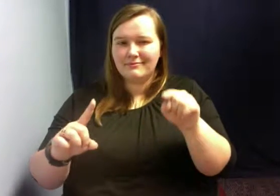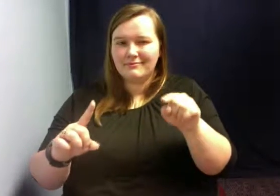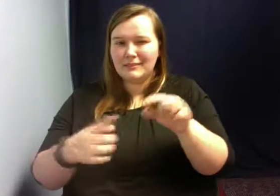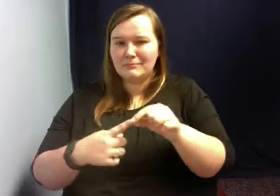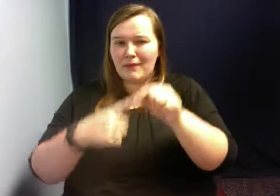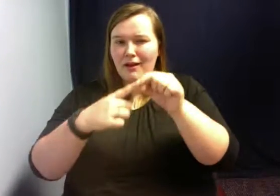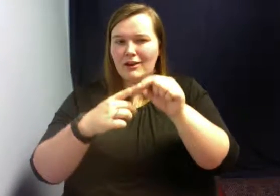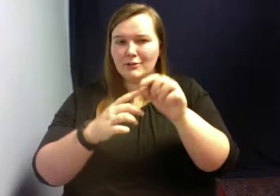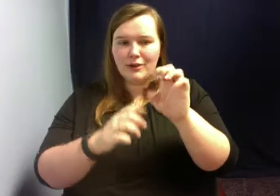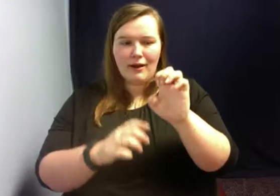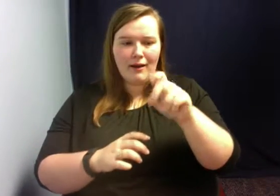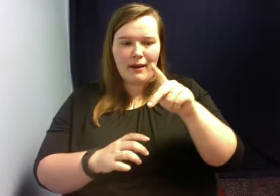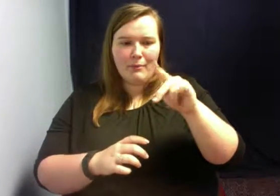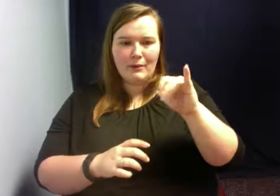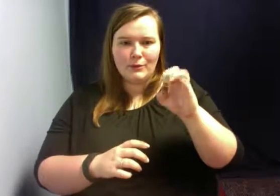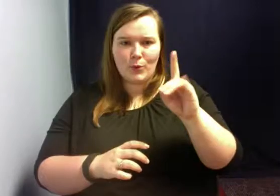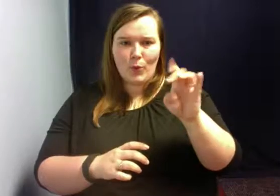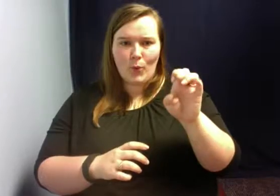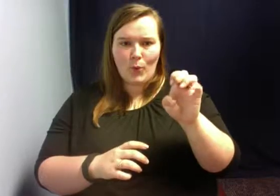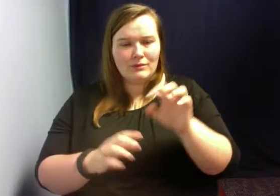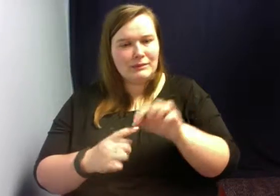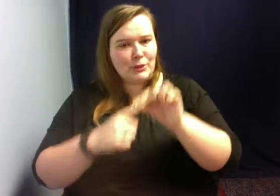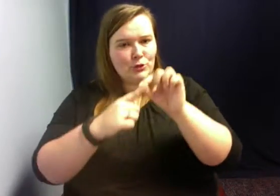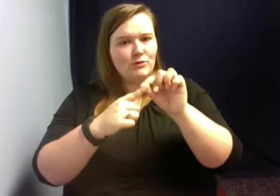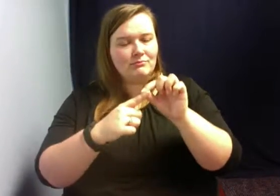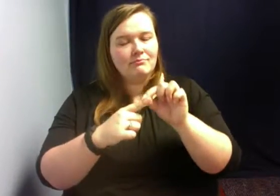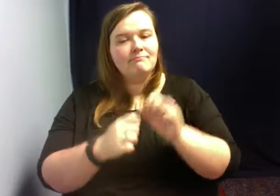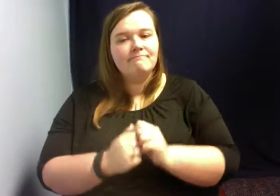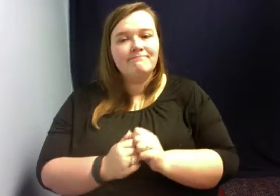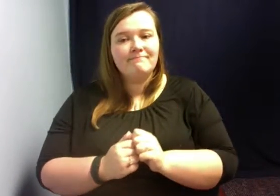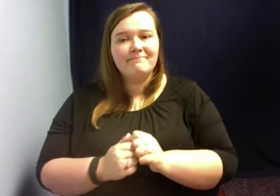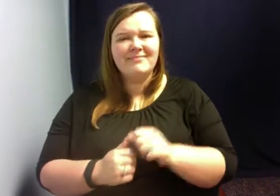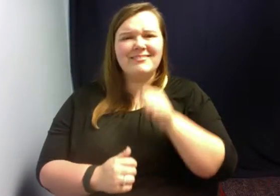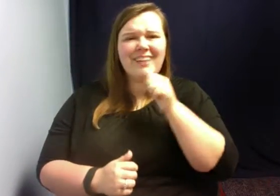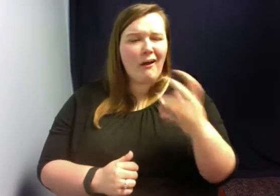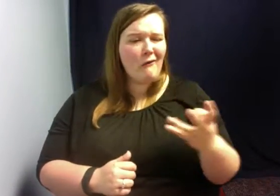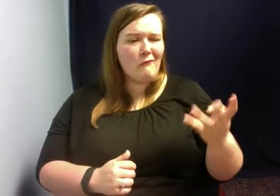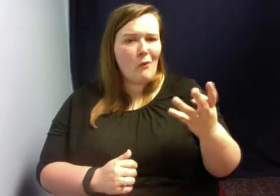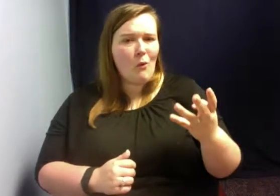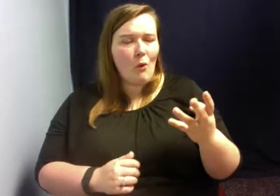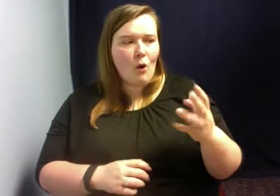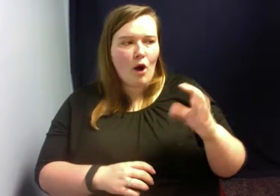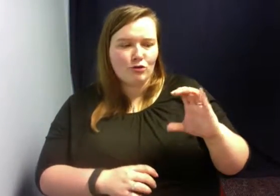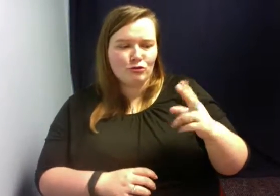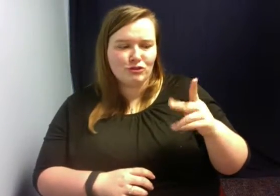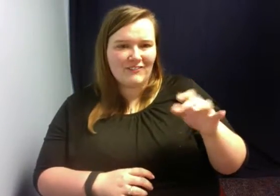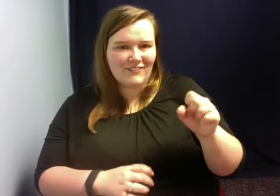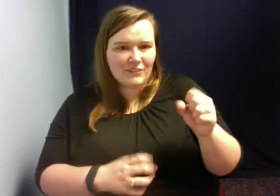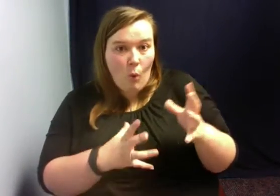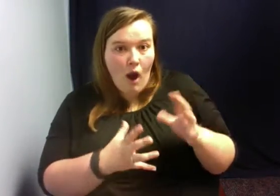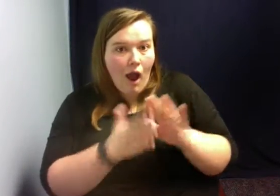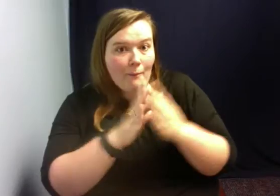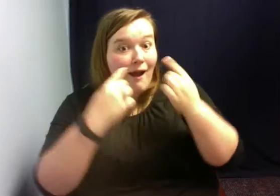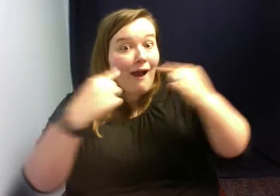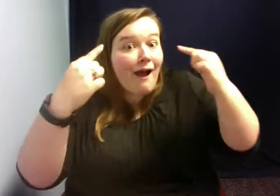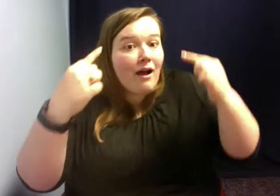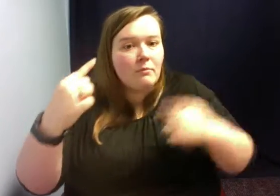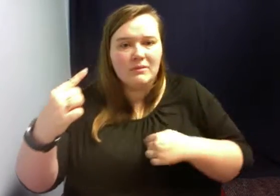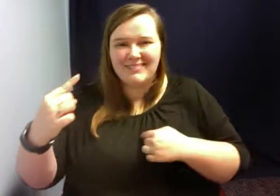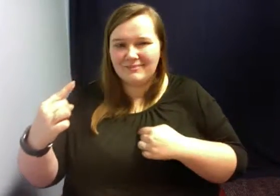episode, it was a very special one. Instead of 4 overzealous chefs trying to break into the limelight, something that I would know nothing